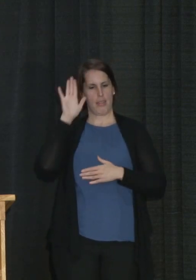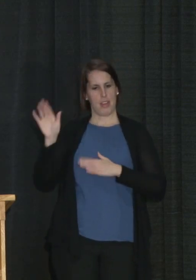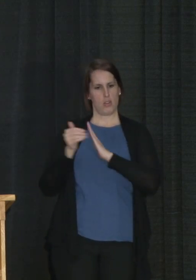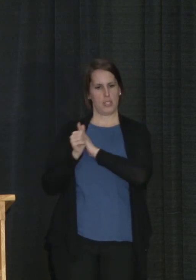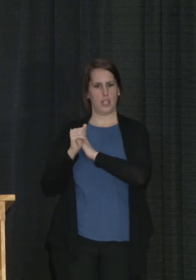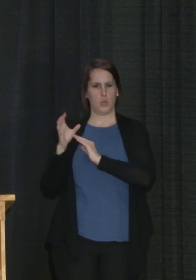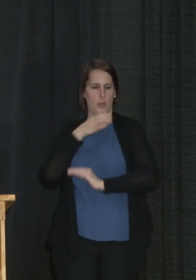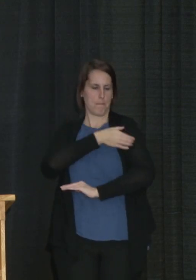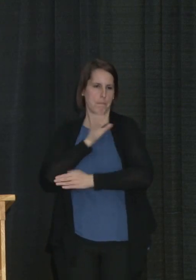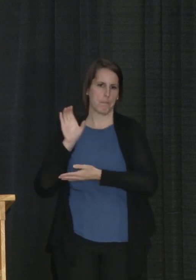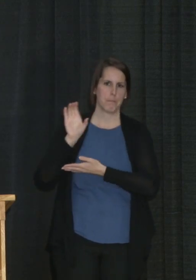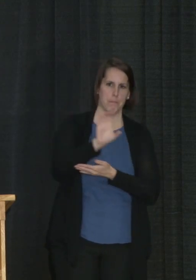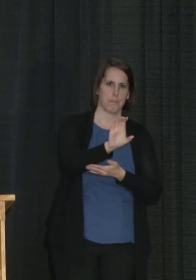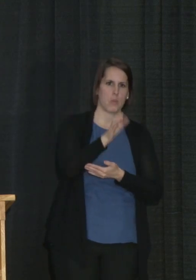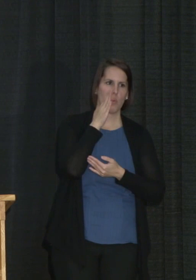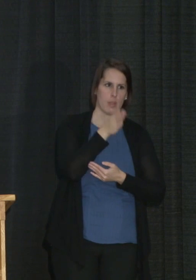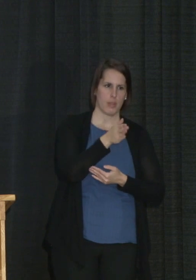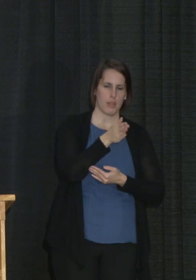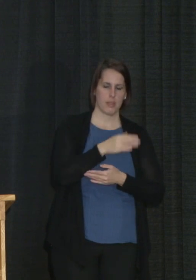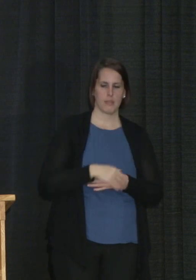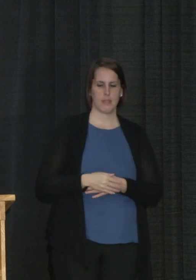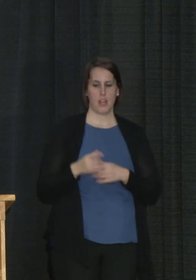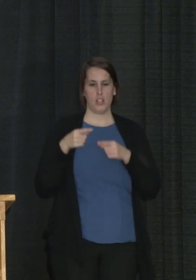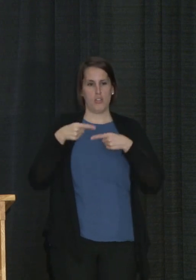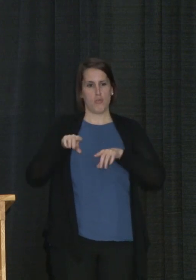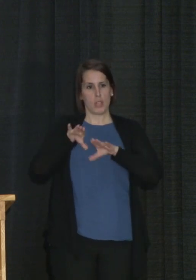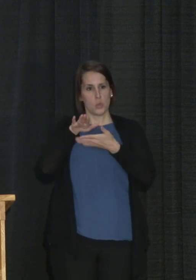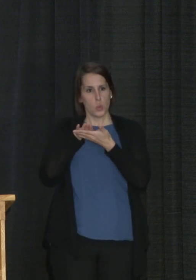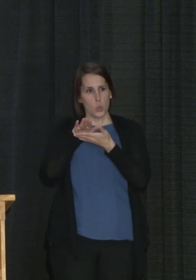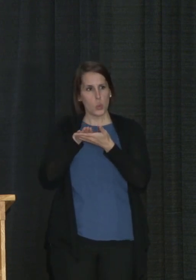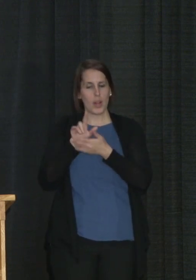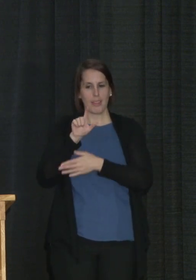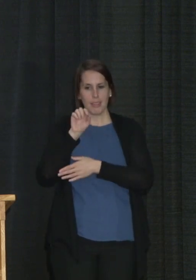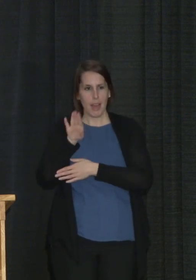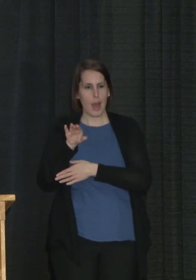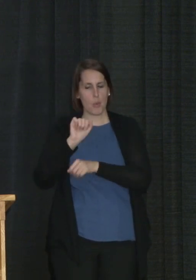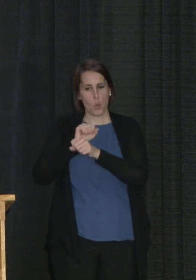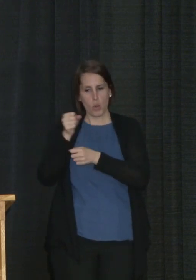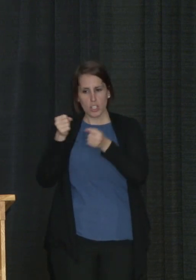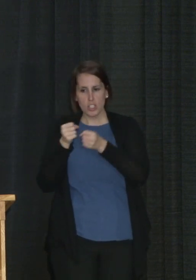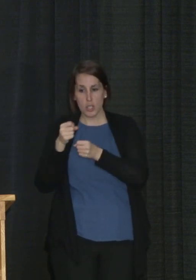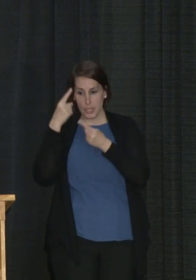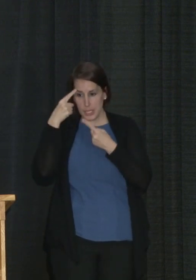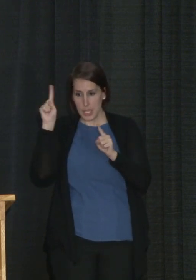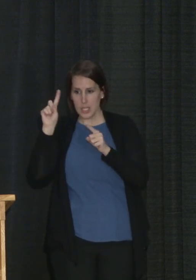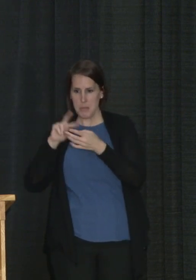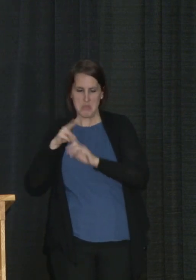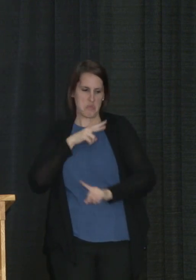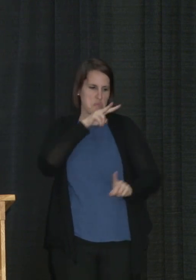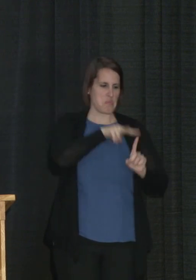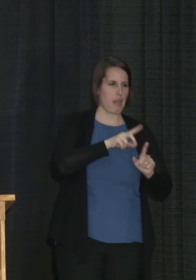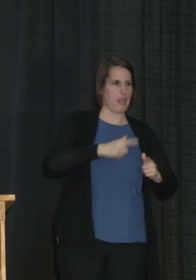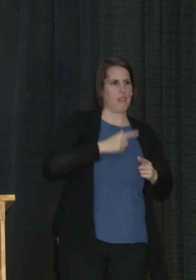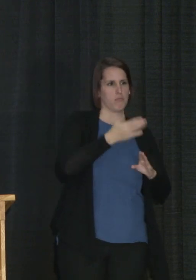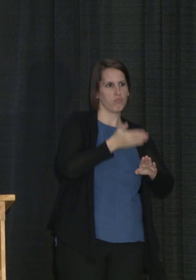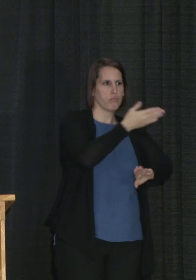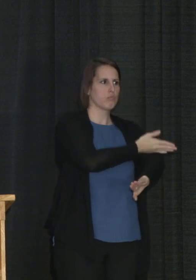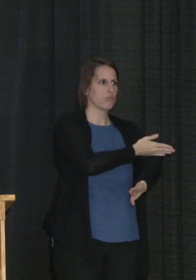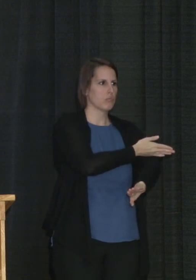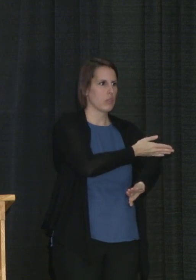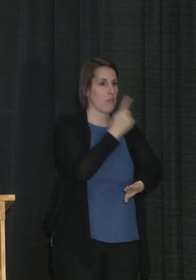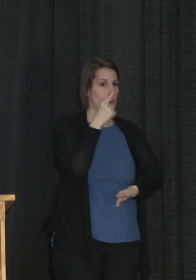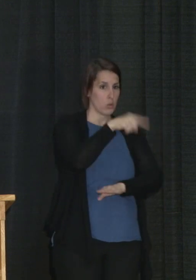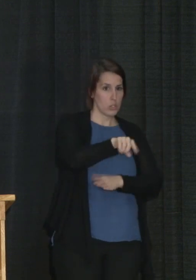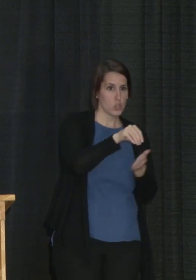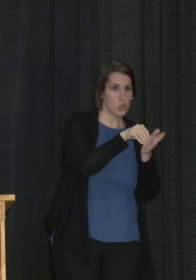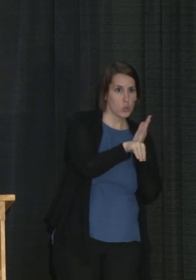They know that achievements in the classroom, in the lab, and on work terms add up to something life-changing, not only for the students,